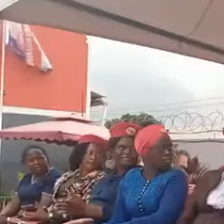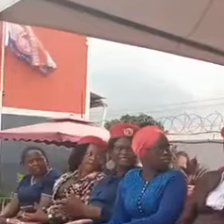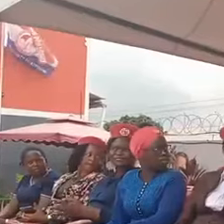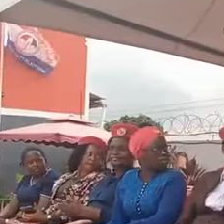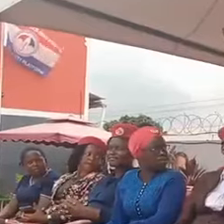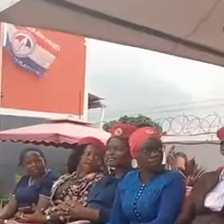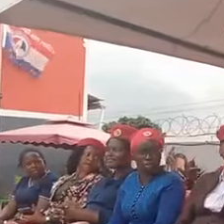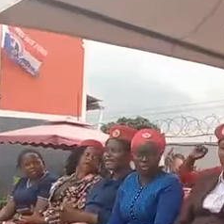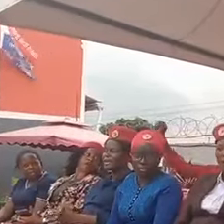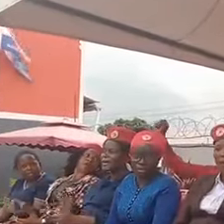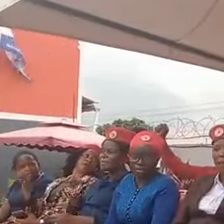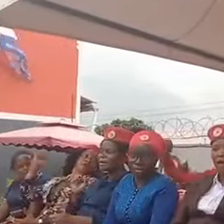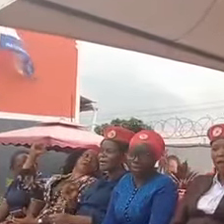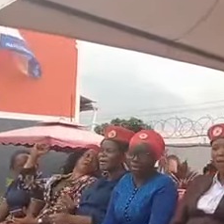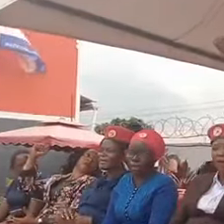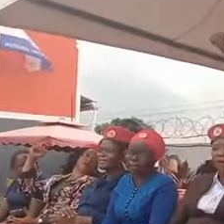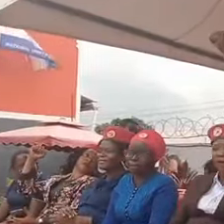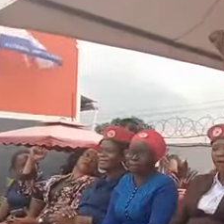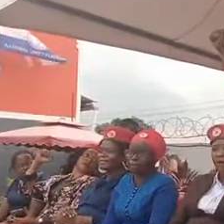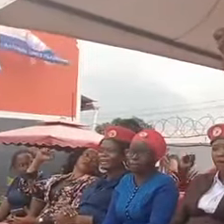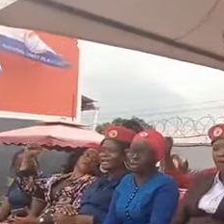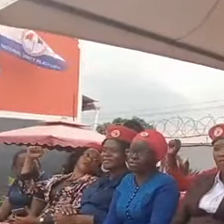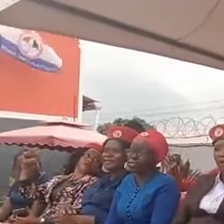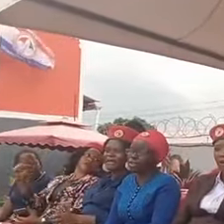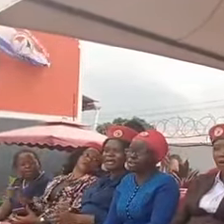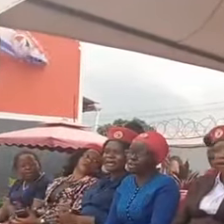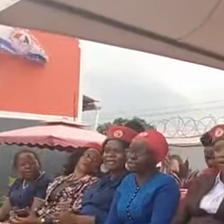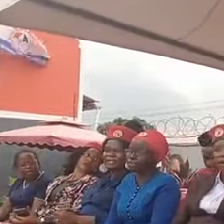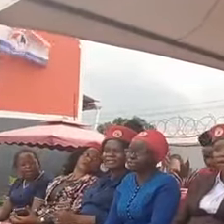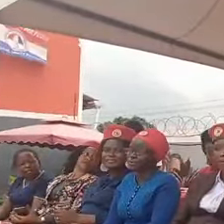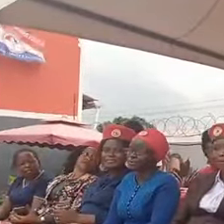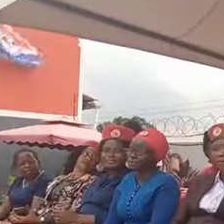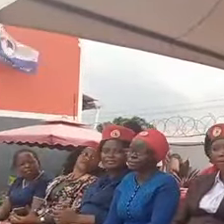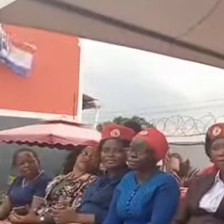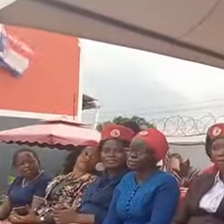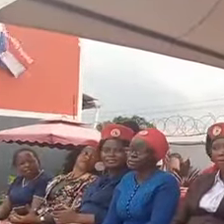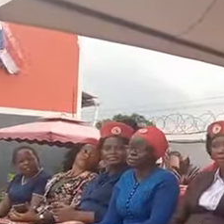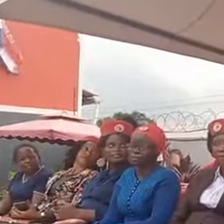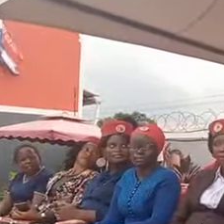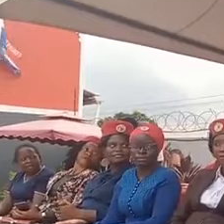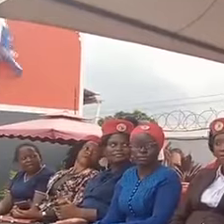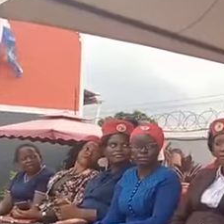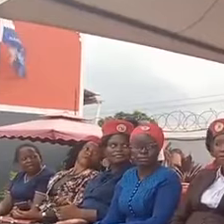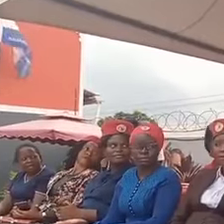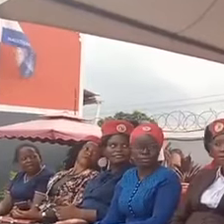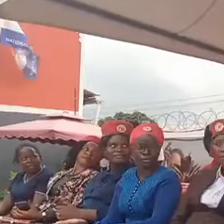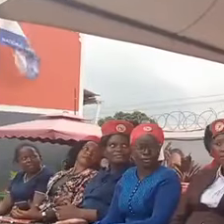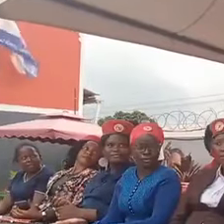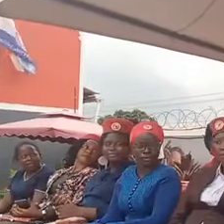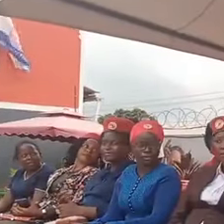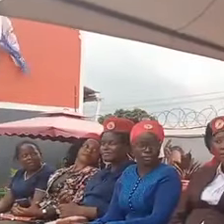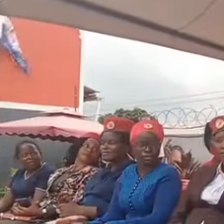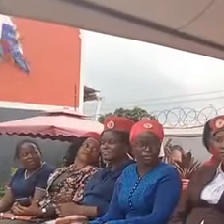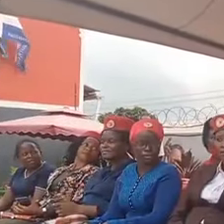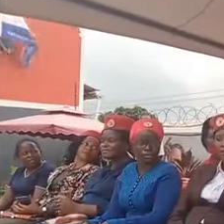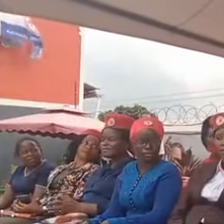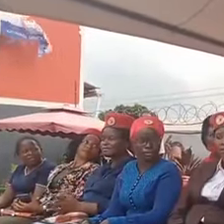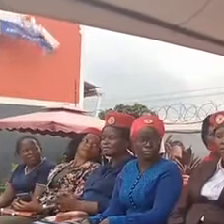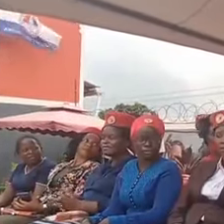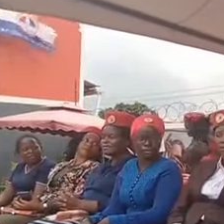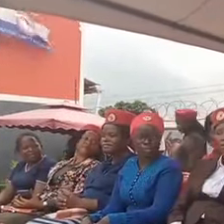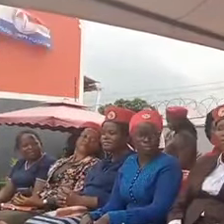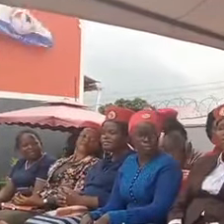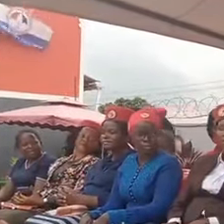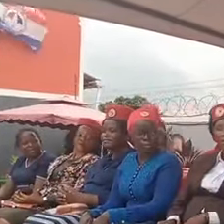a people power, our power. A new being everywhere. My name is Amnambi Rubabra. I'm the aspiring LC3 councillor Kansanga